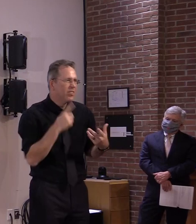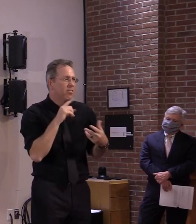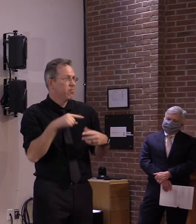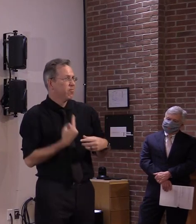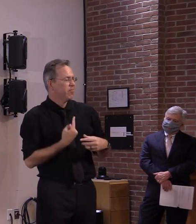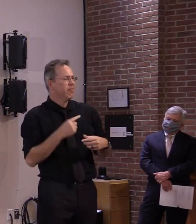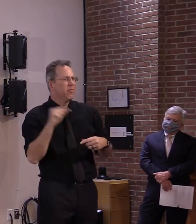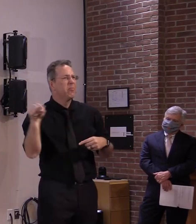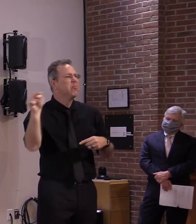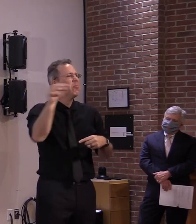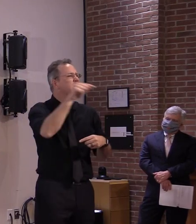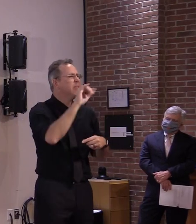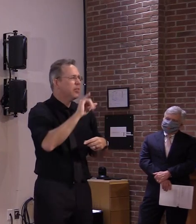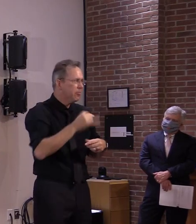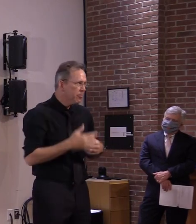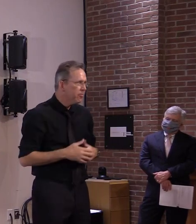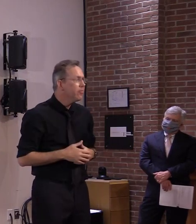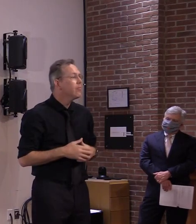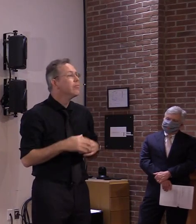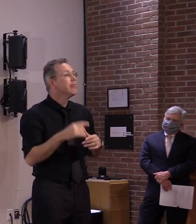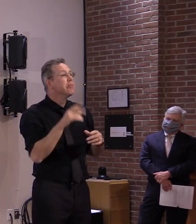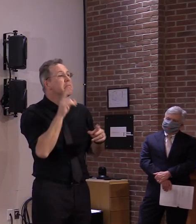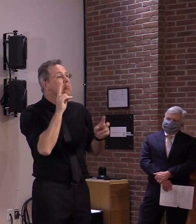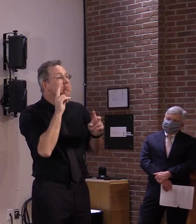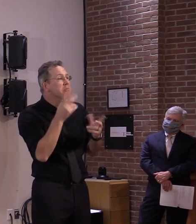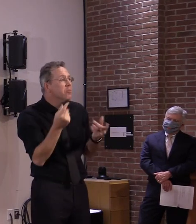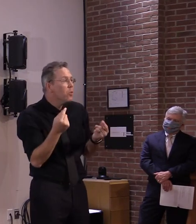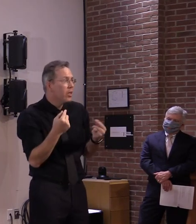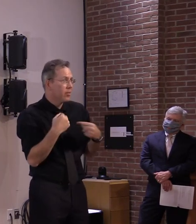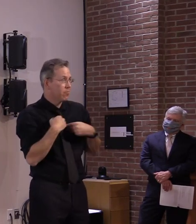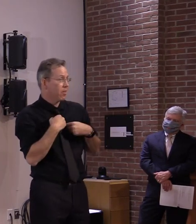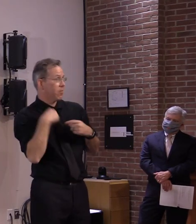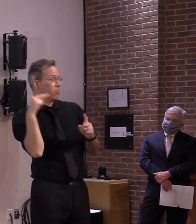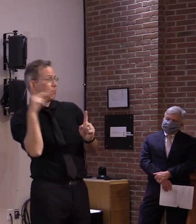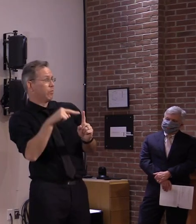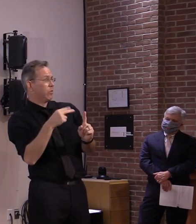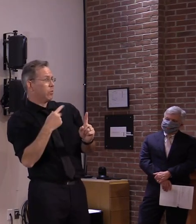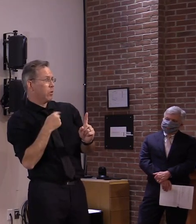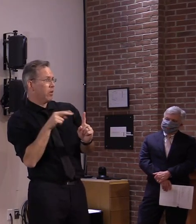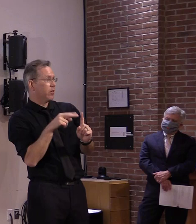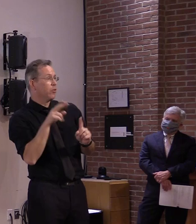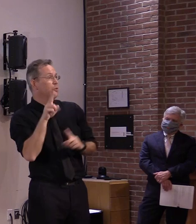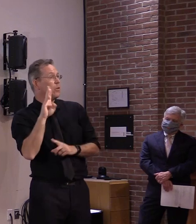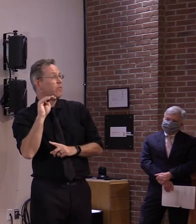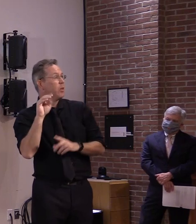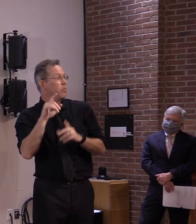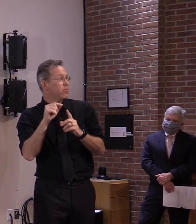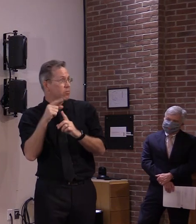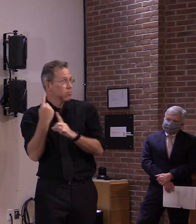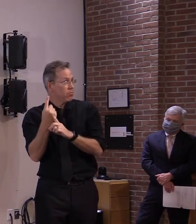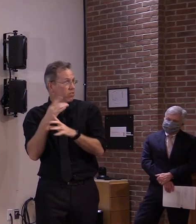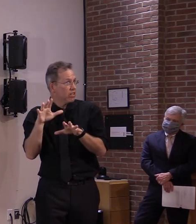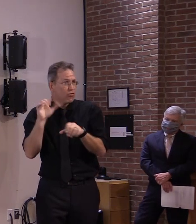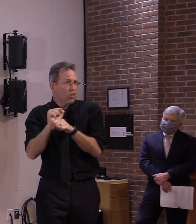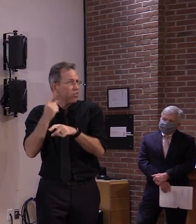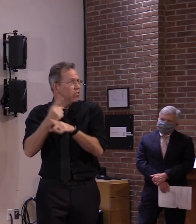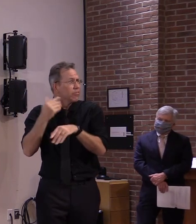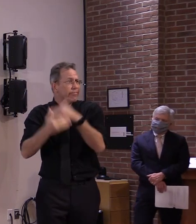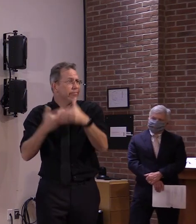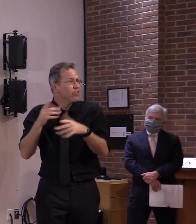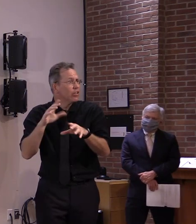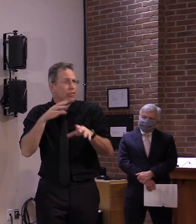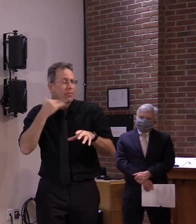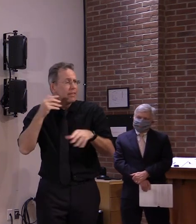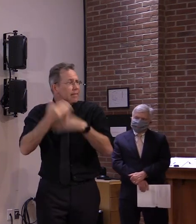know, we'll see in the end, but from my standpoint, it appears that they've done everything right. It was just one of those almost